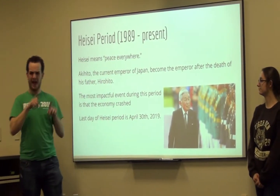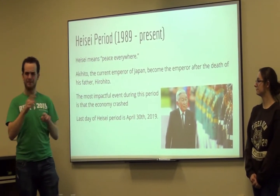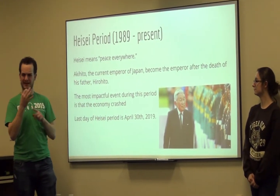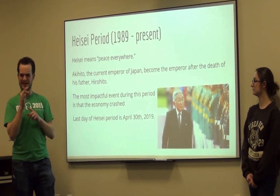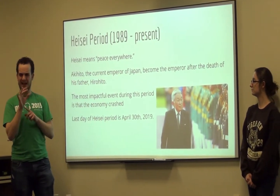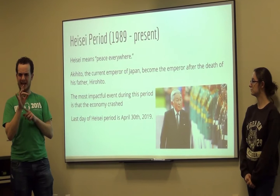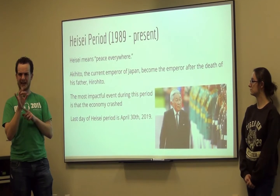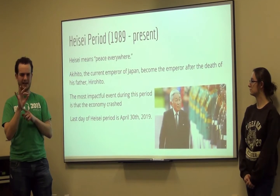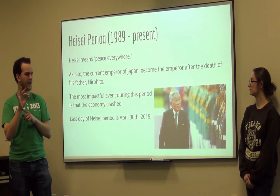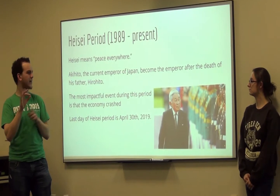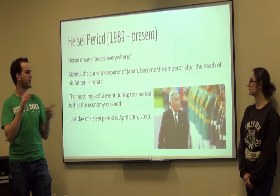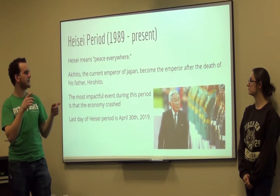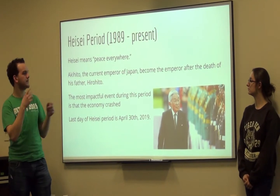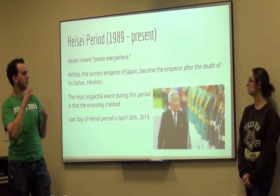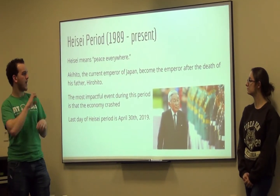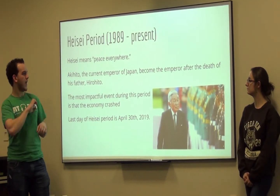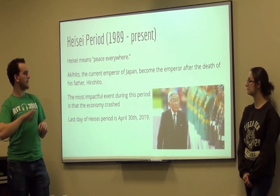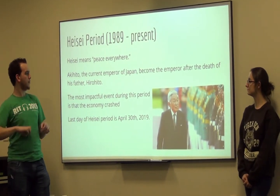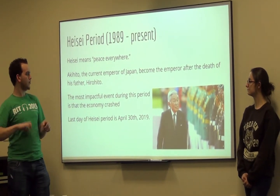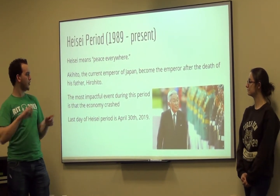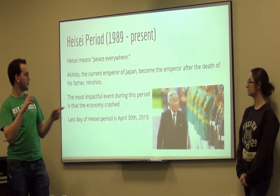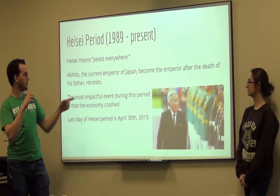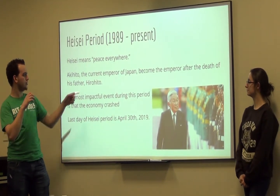1989. In 1989,